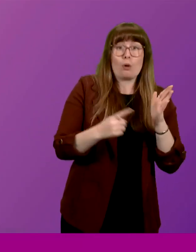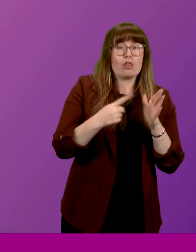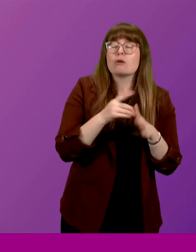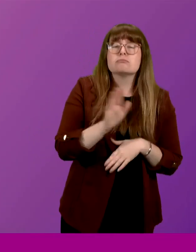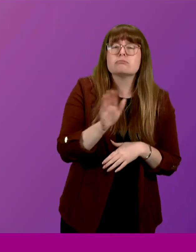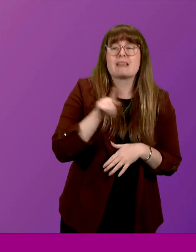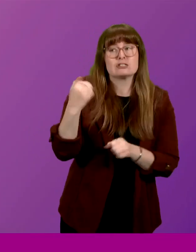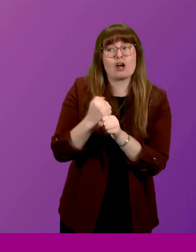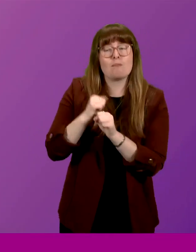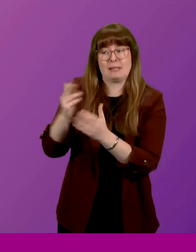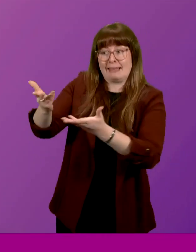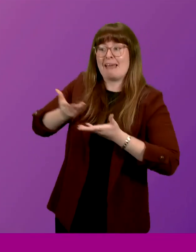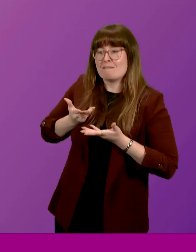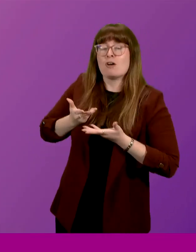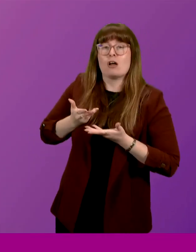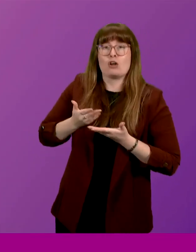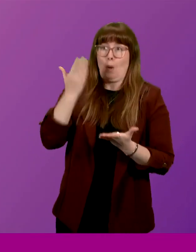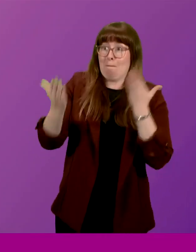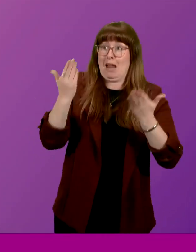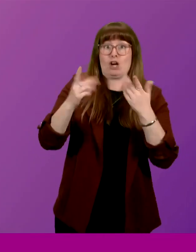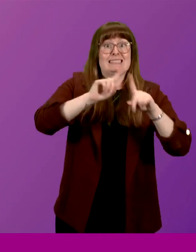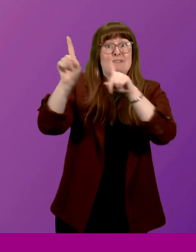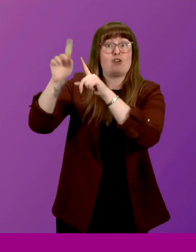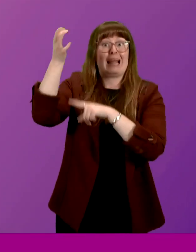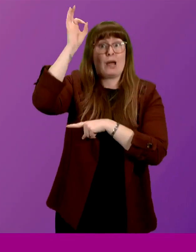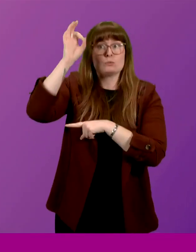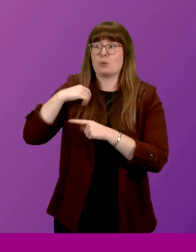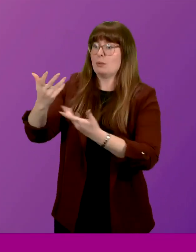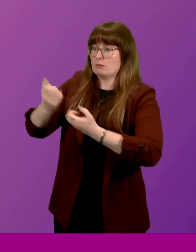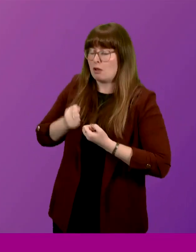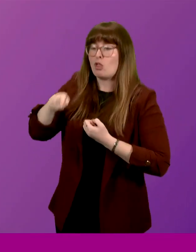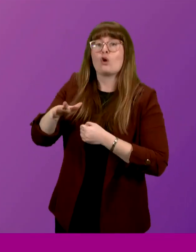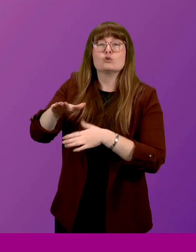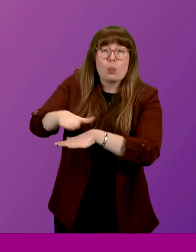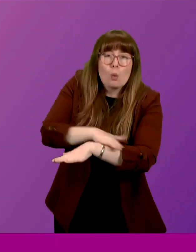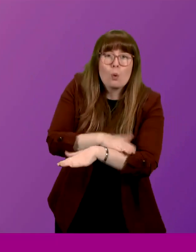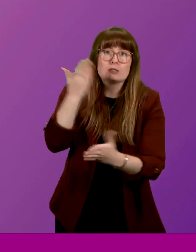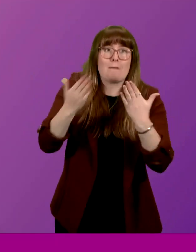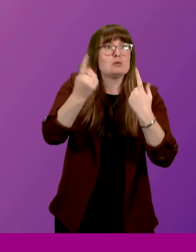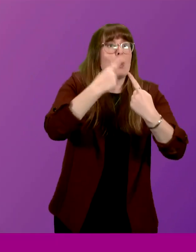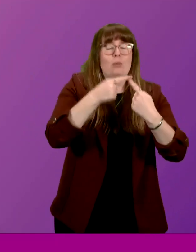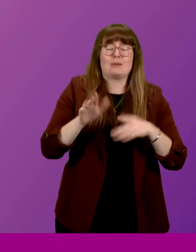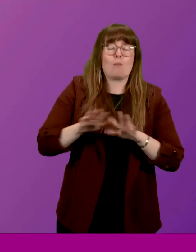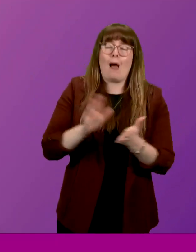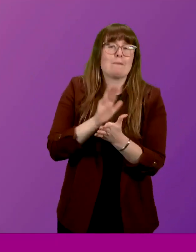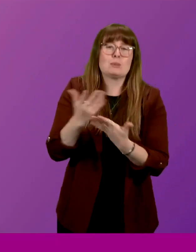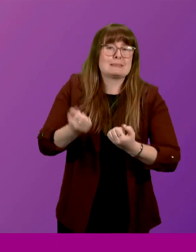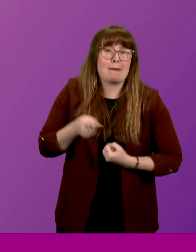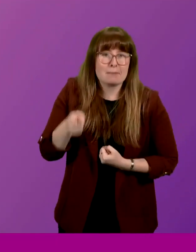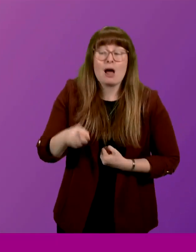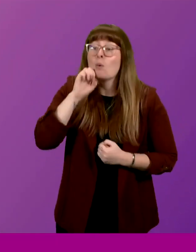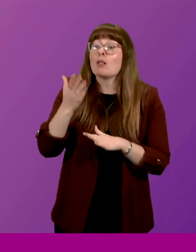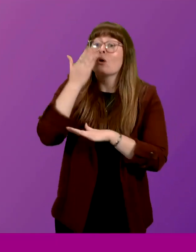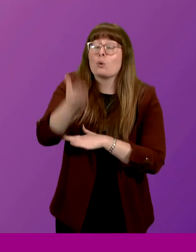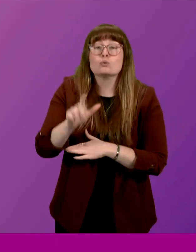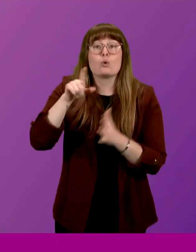the government is being presented with just now. So I will have the opportunity to discuss this issue when I address the COSLA annual conference later on today